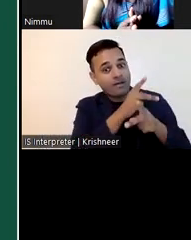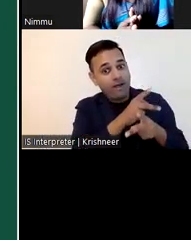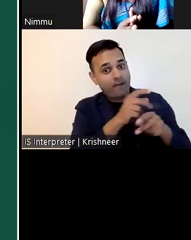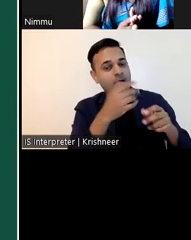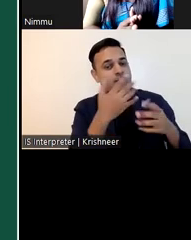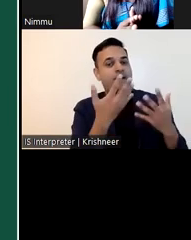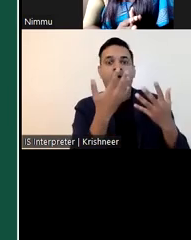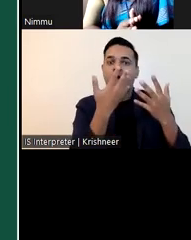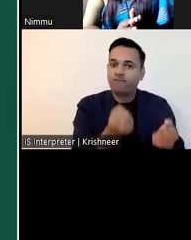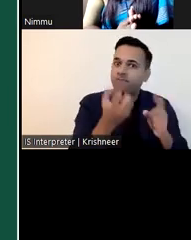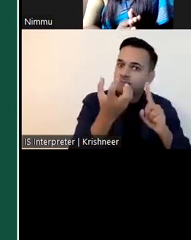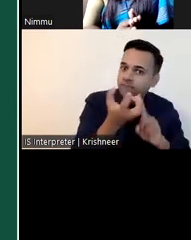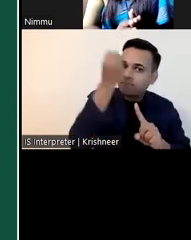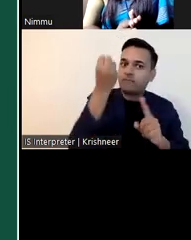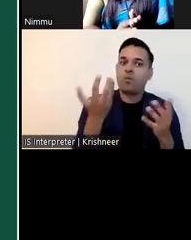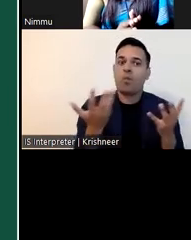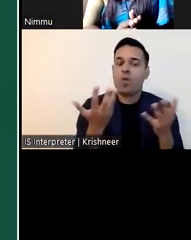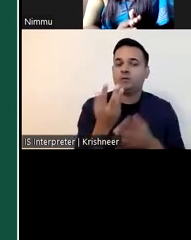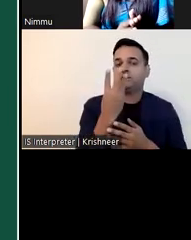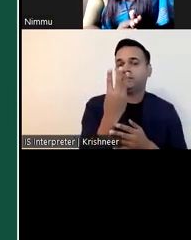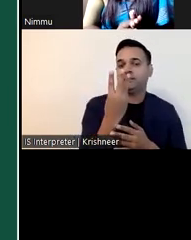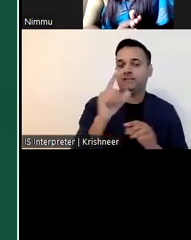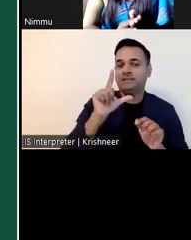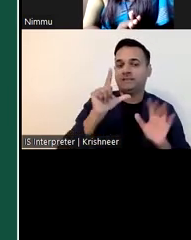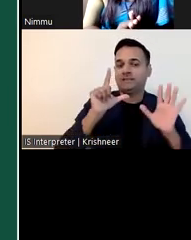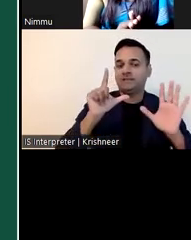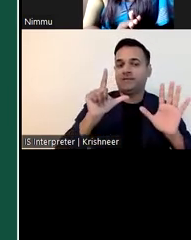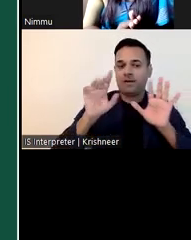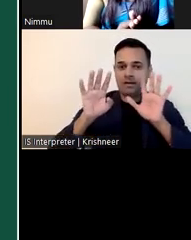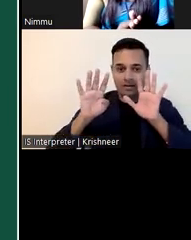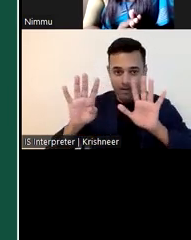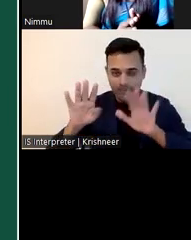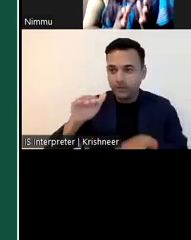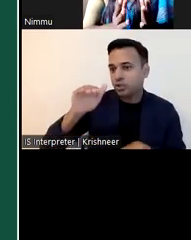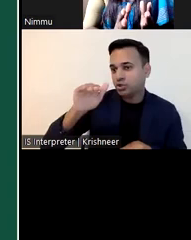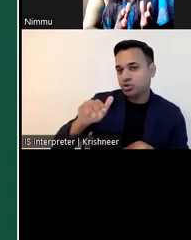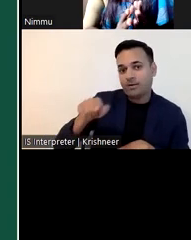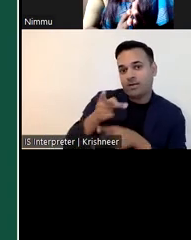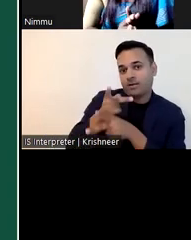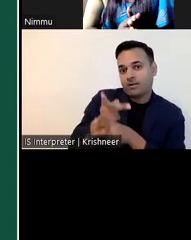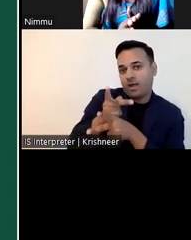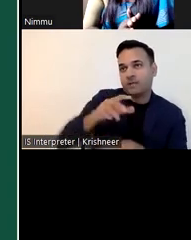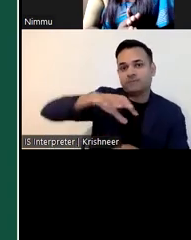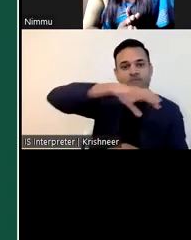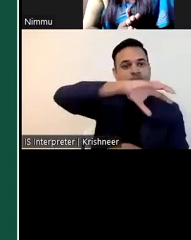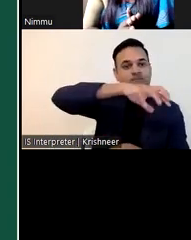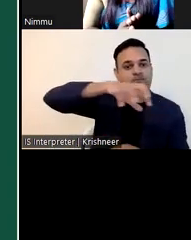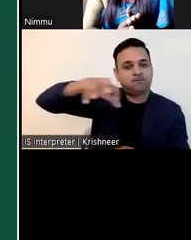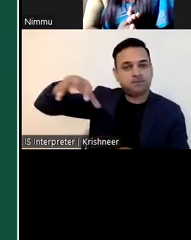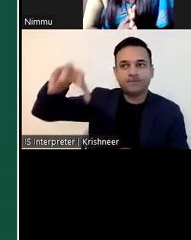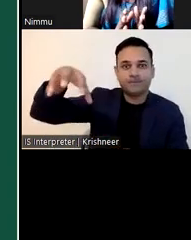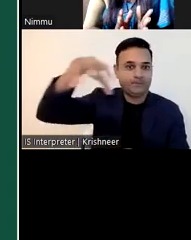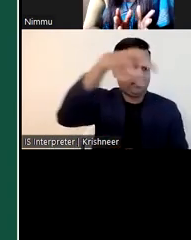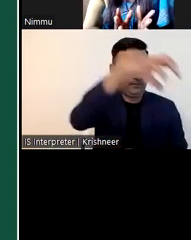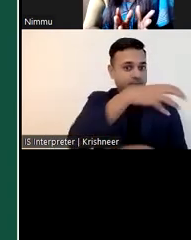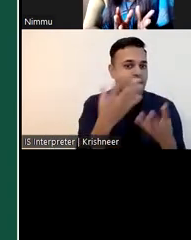10,479 children in care. And out of these, 80% of the children in care, they have parents. That